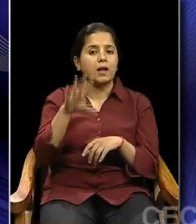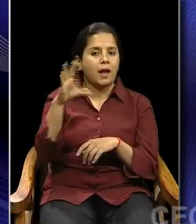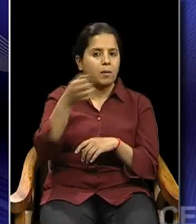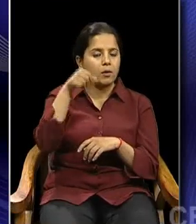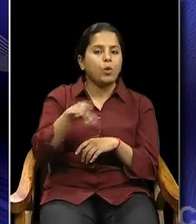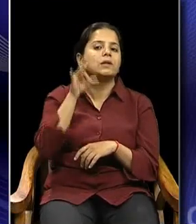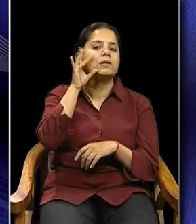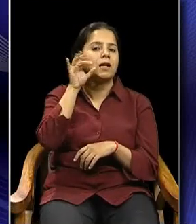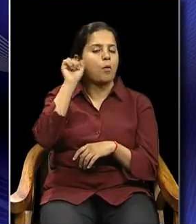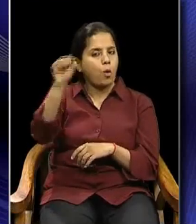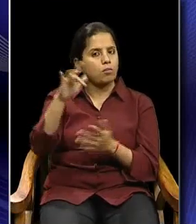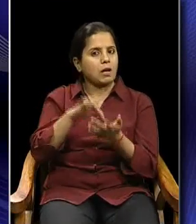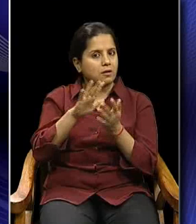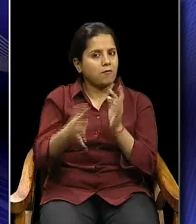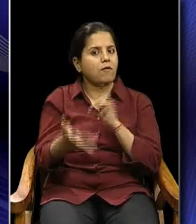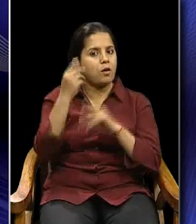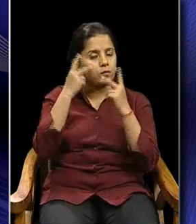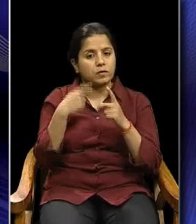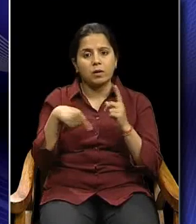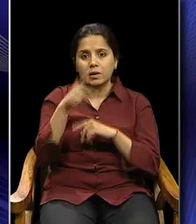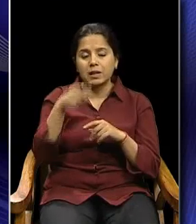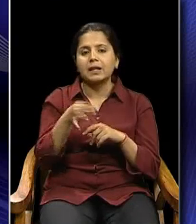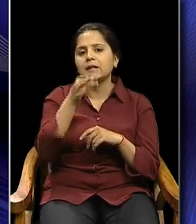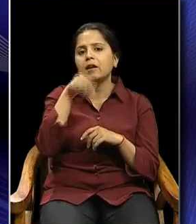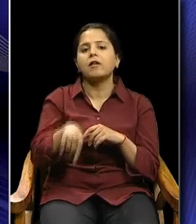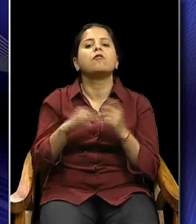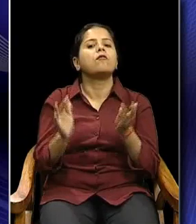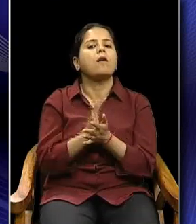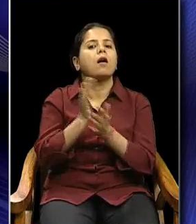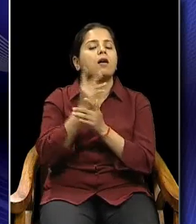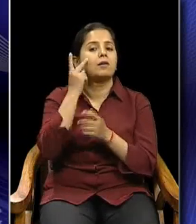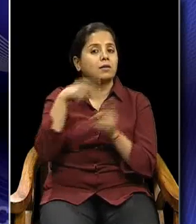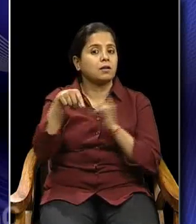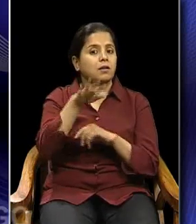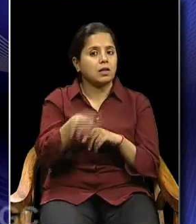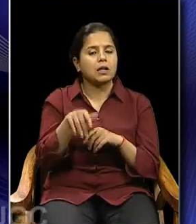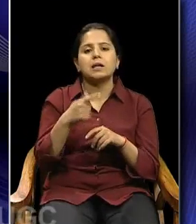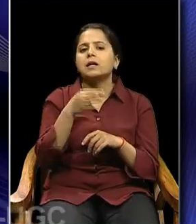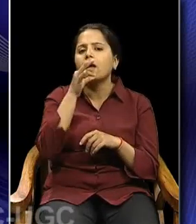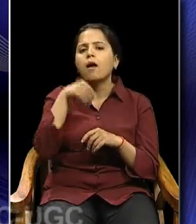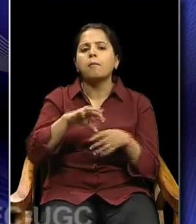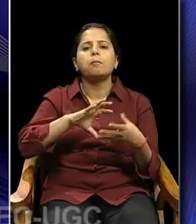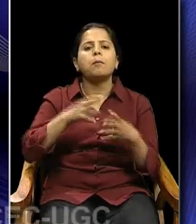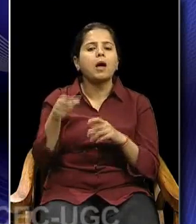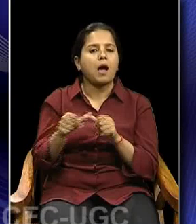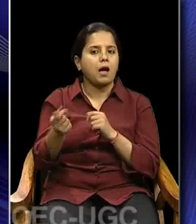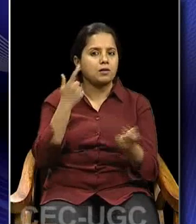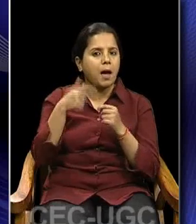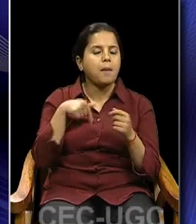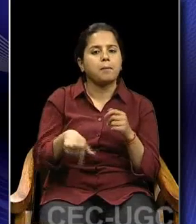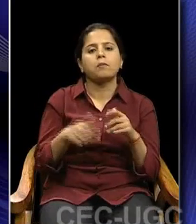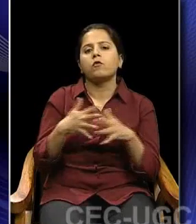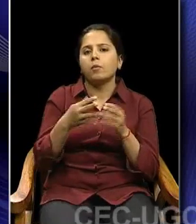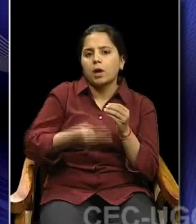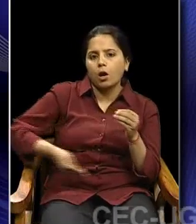Sikkim. And we also find the tea festival is celebrated in the major tea producing states like Assam, Bengal, Himachal